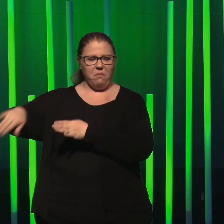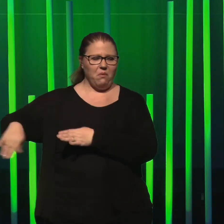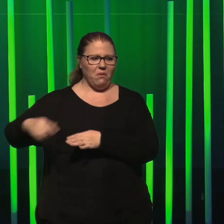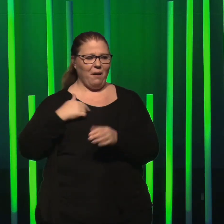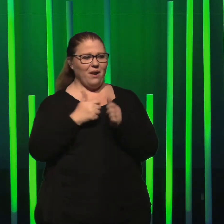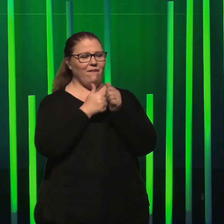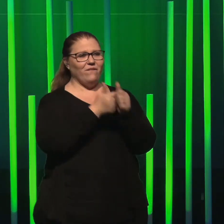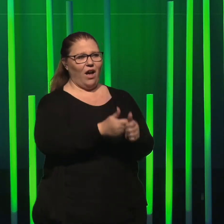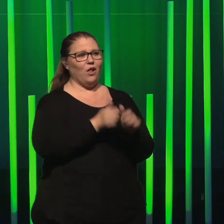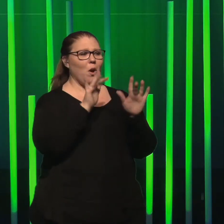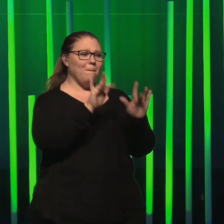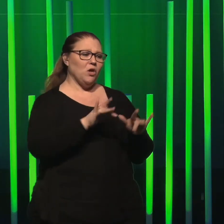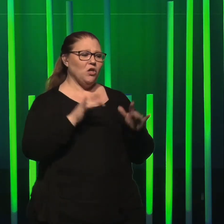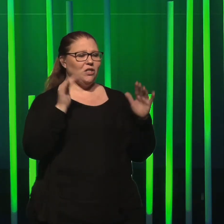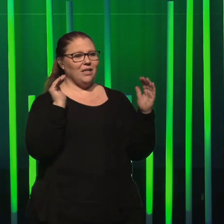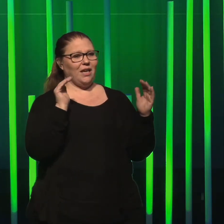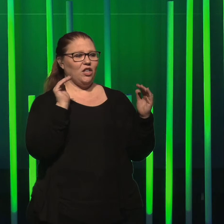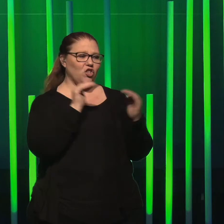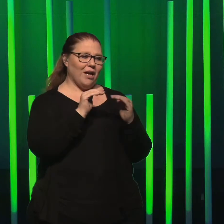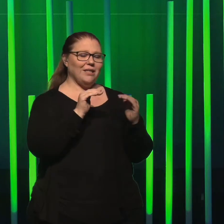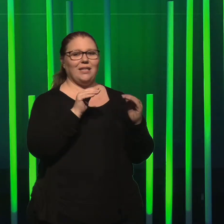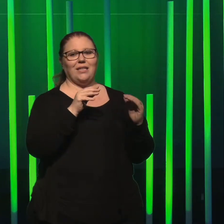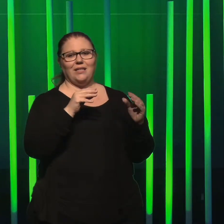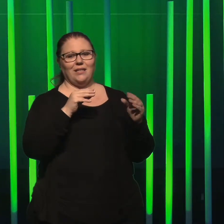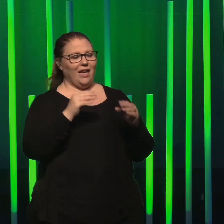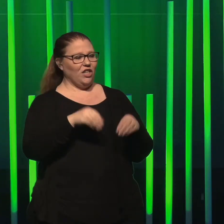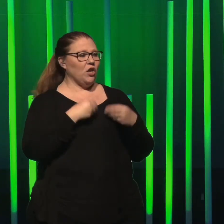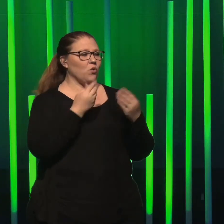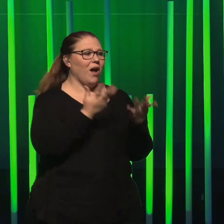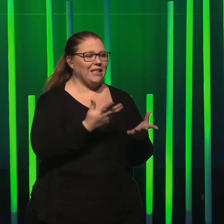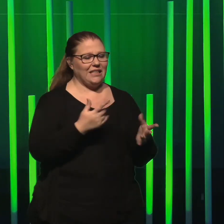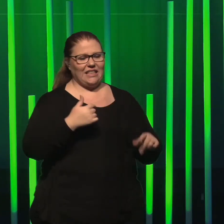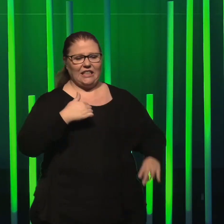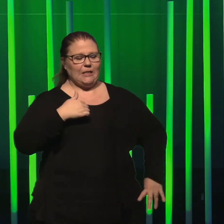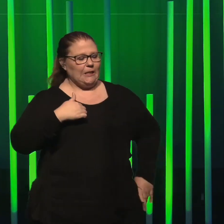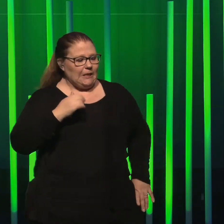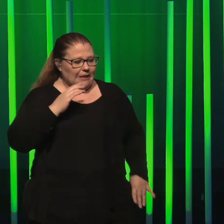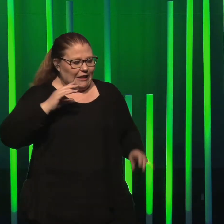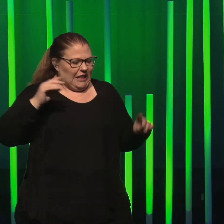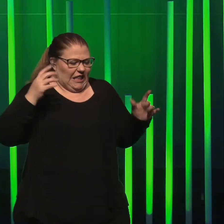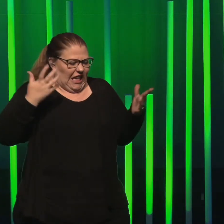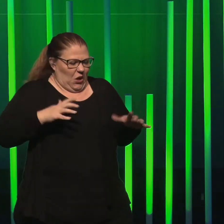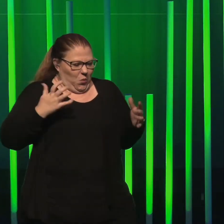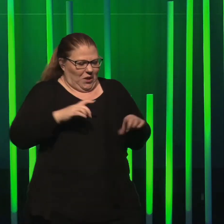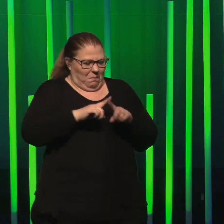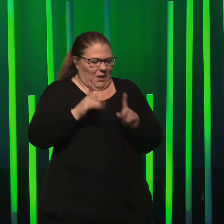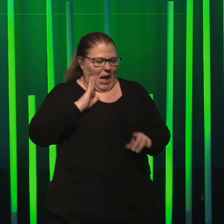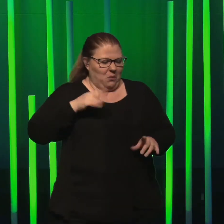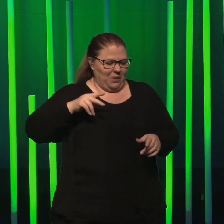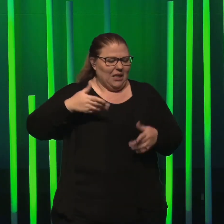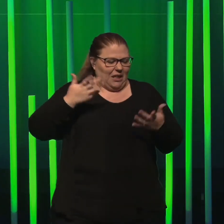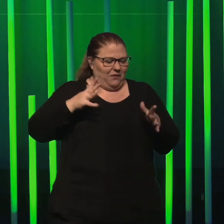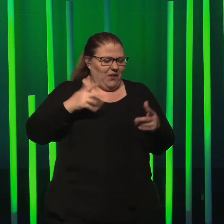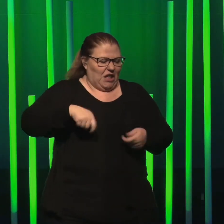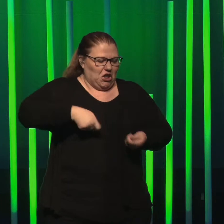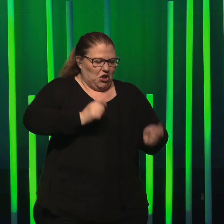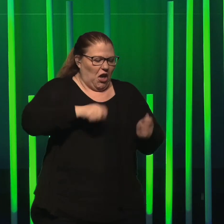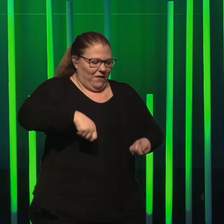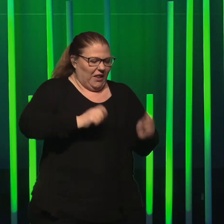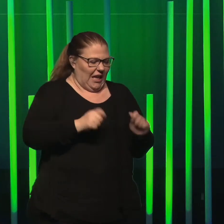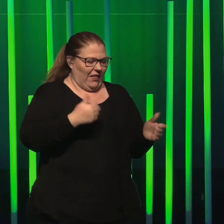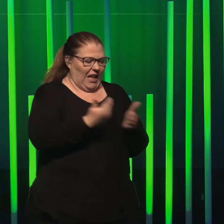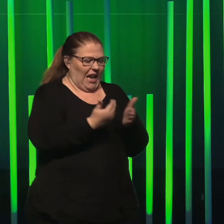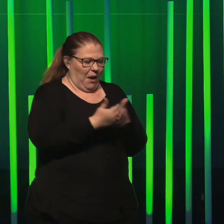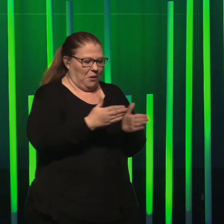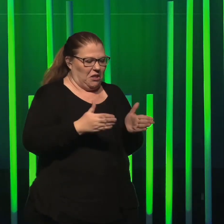and justice and generosity. I'm going to, it's going to kill me, but I'm going to freaking shovel the 6 extra feet of that neighbor who drives